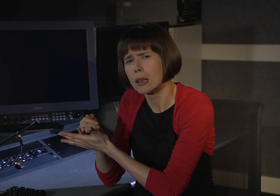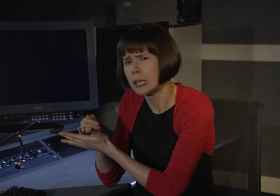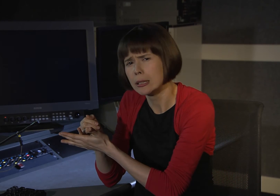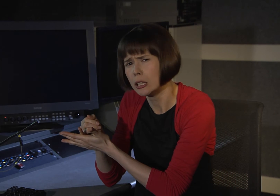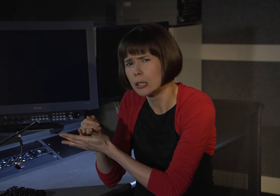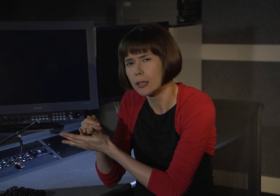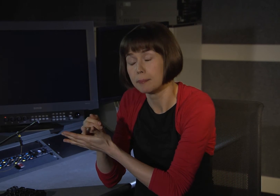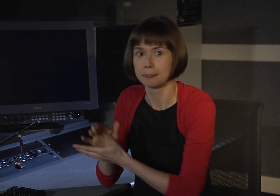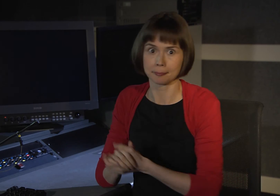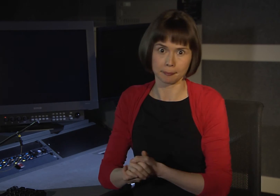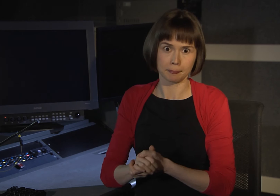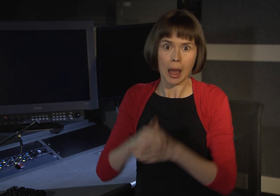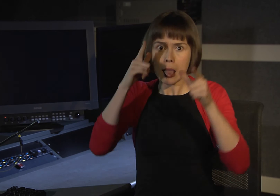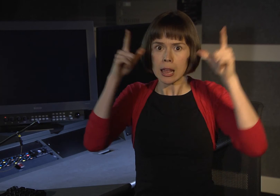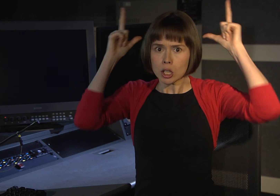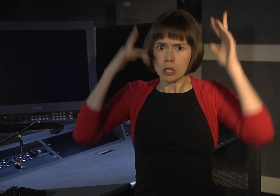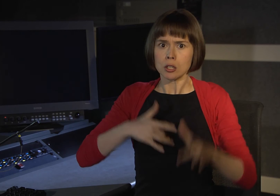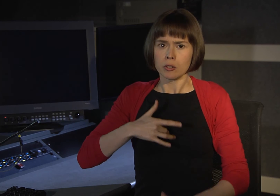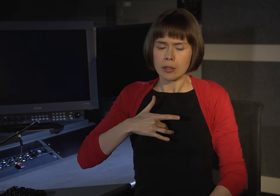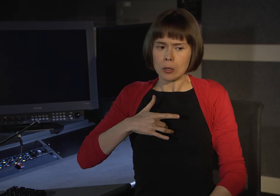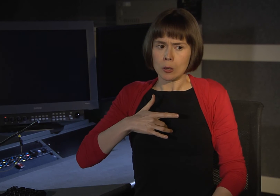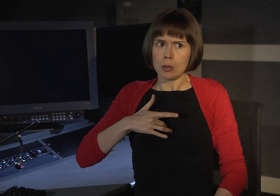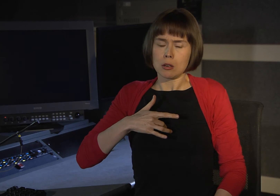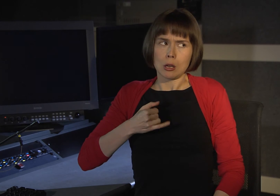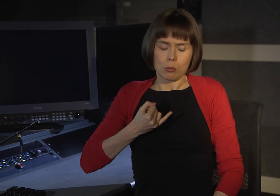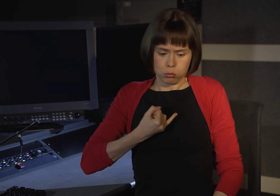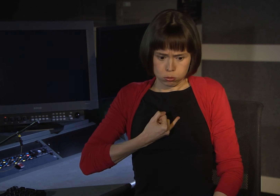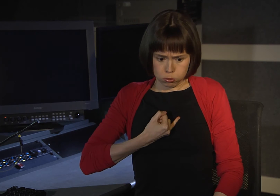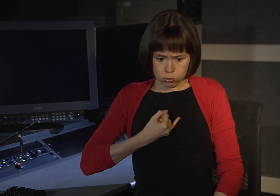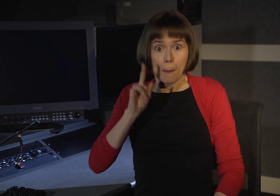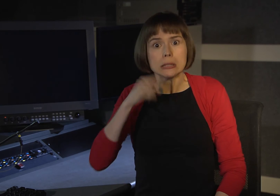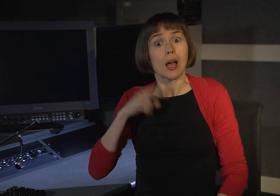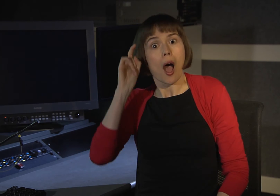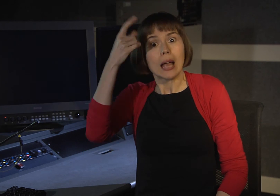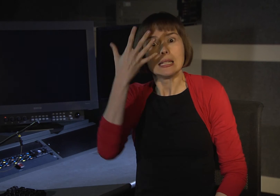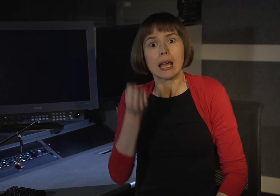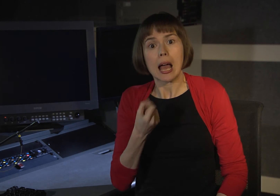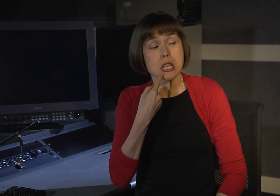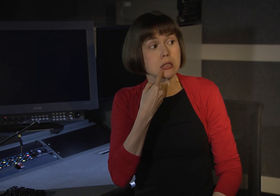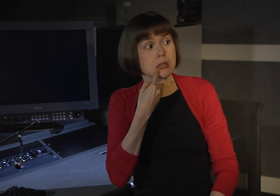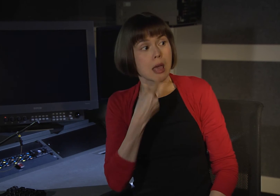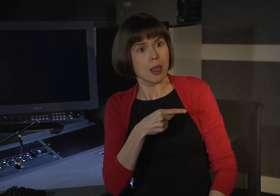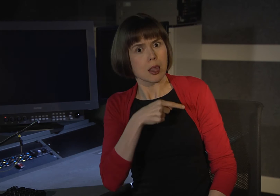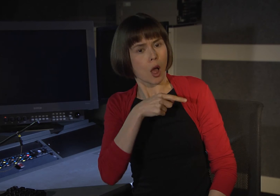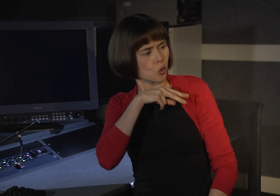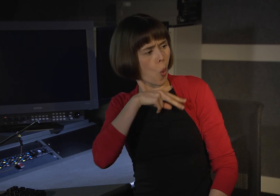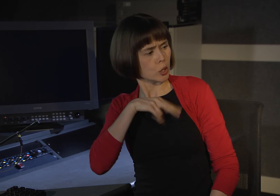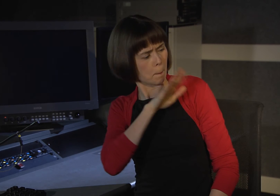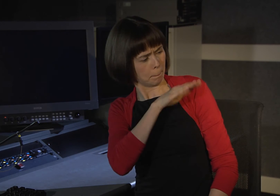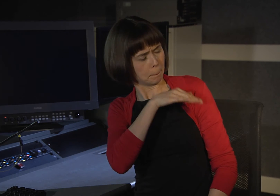indeed Hero is not guilty. Leonato feels bad, but comes up with an idea and says to